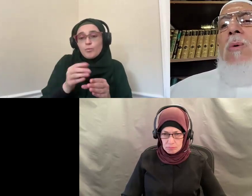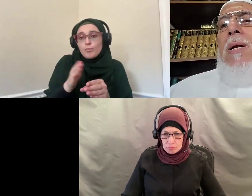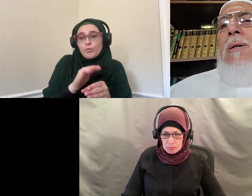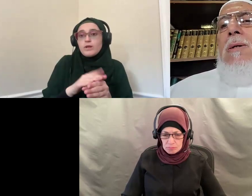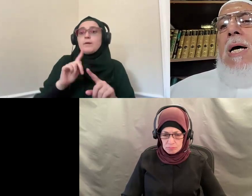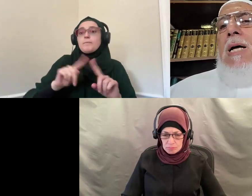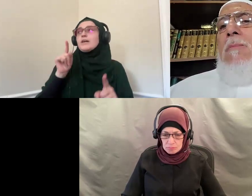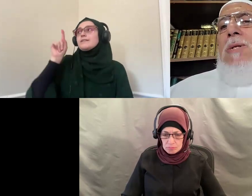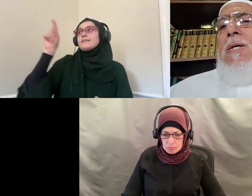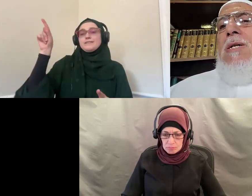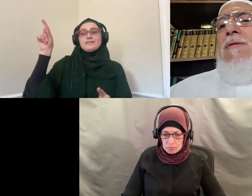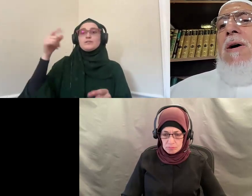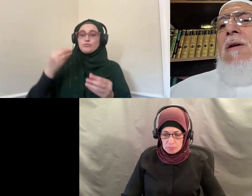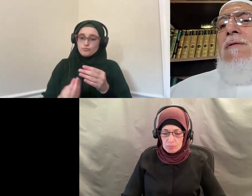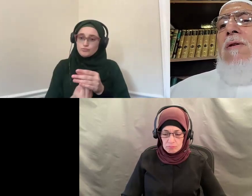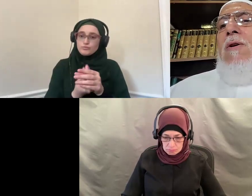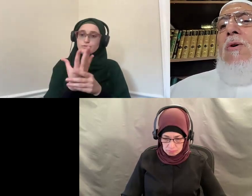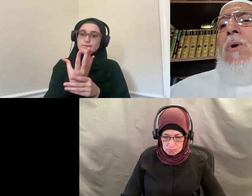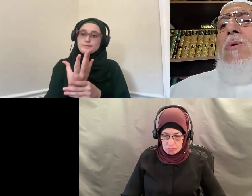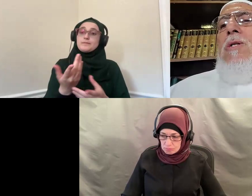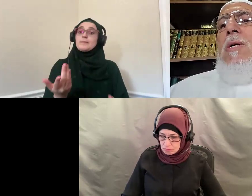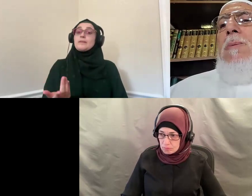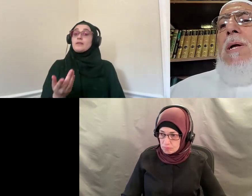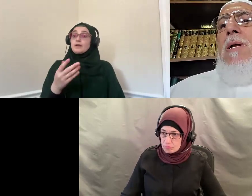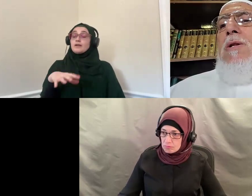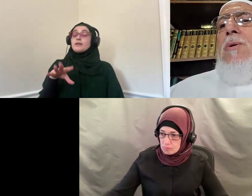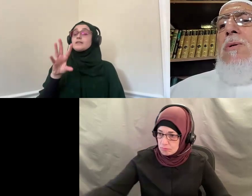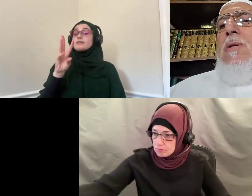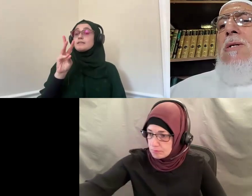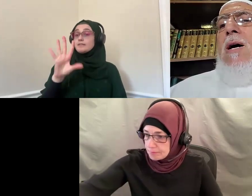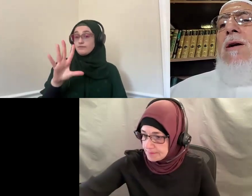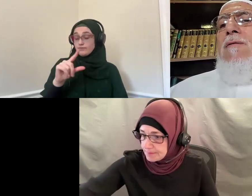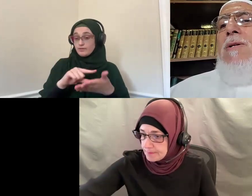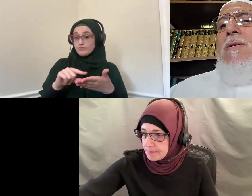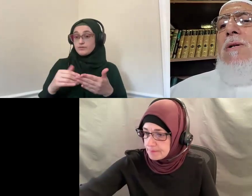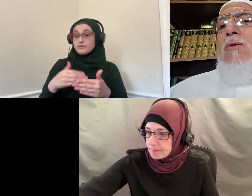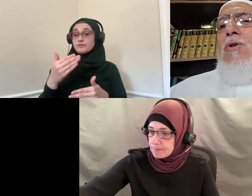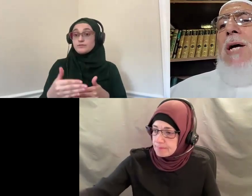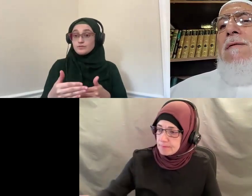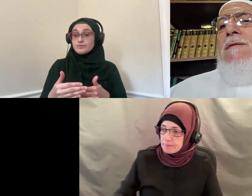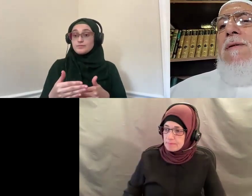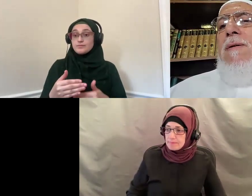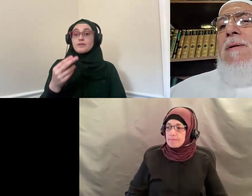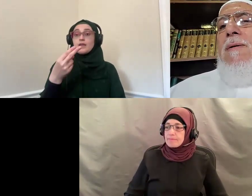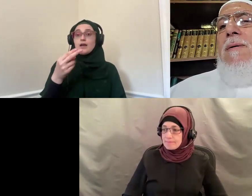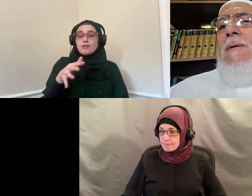If we willed, number 65, we could simply reduce this harvest to